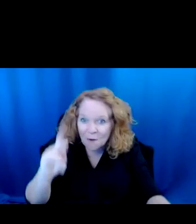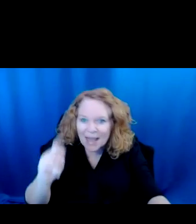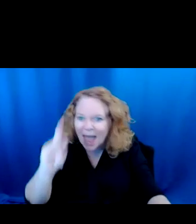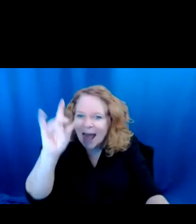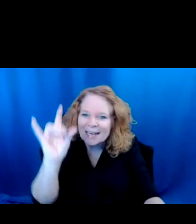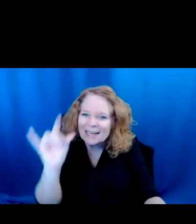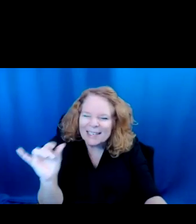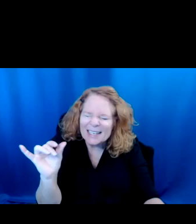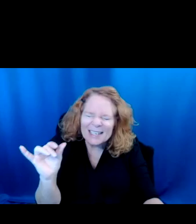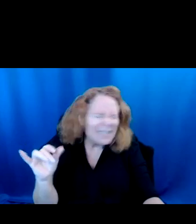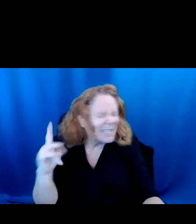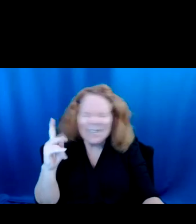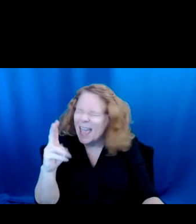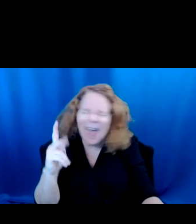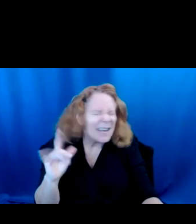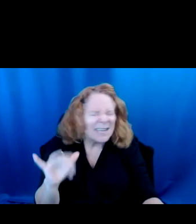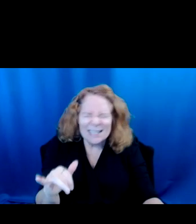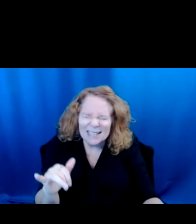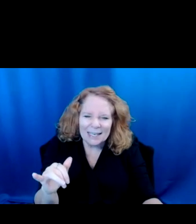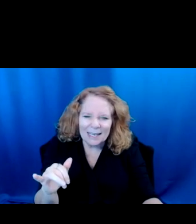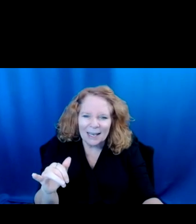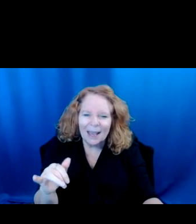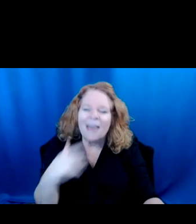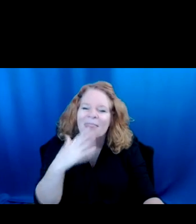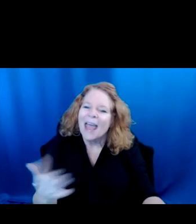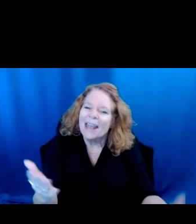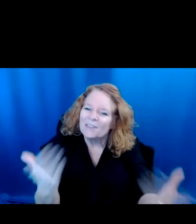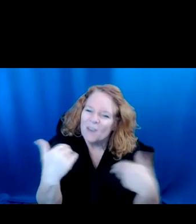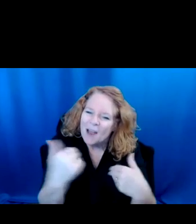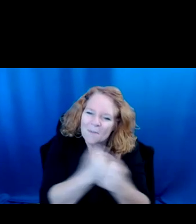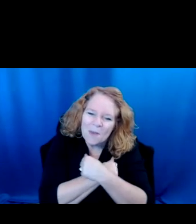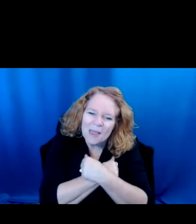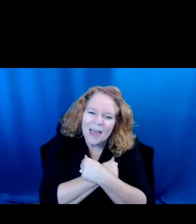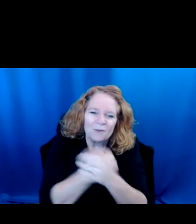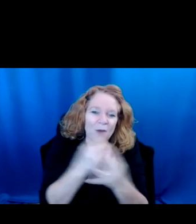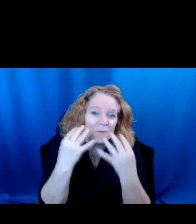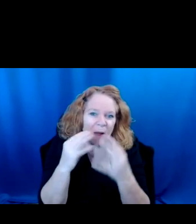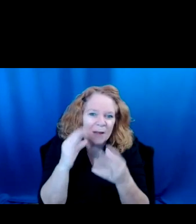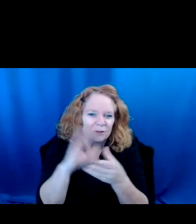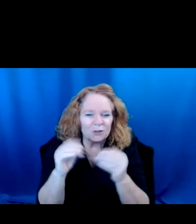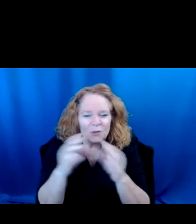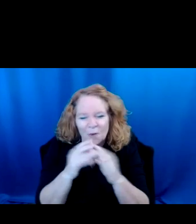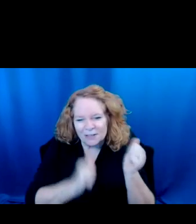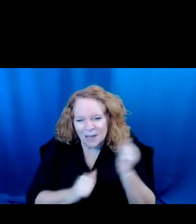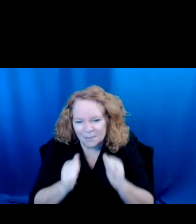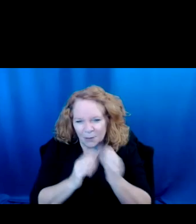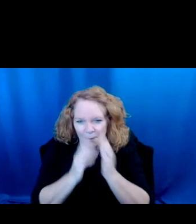Kennedy, Kennedy. Thanks for coming, Kennedy. We love having you on our story time show.